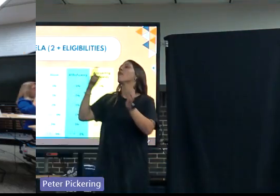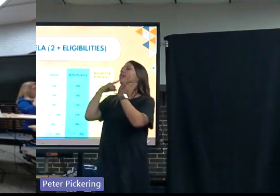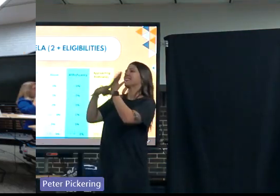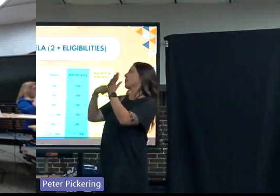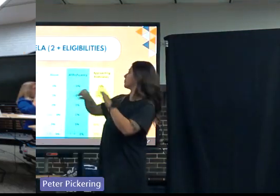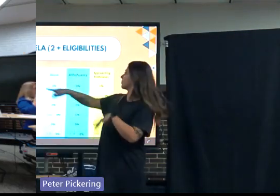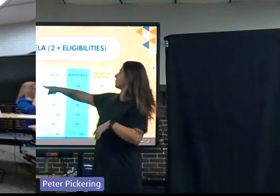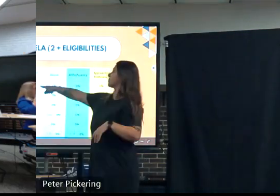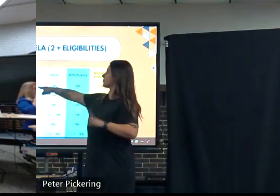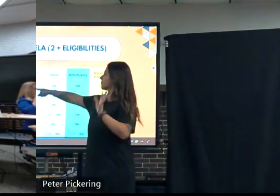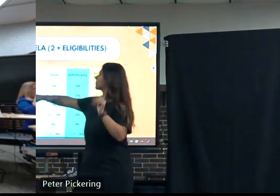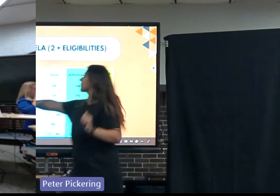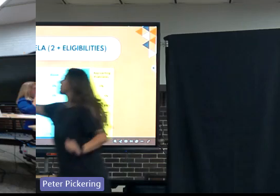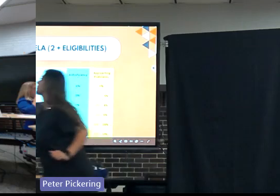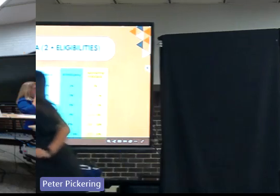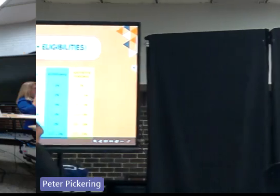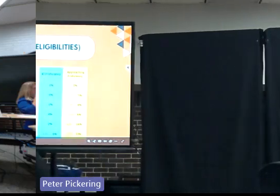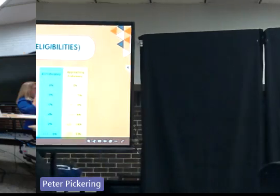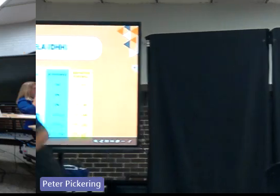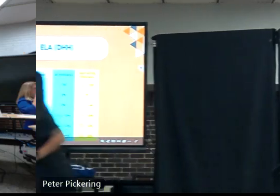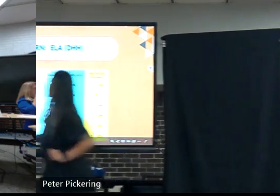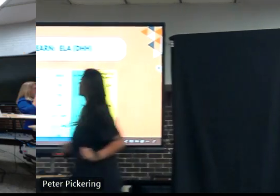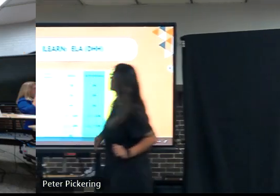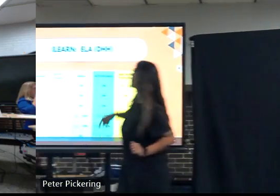Right here. Third grade.